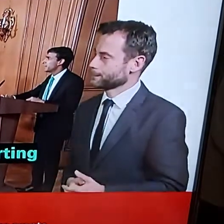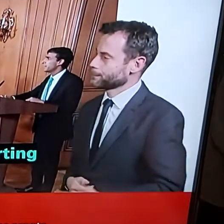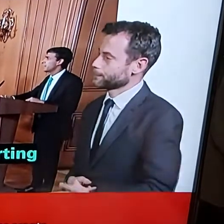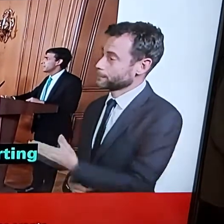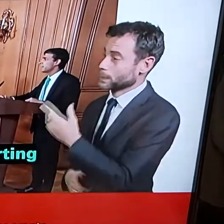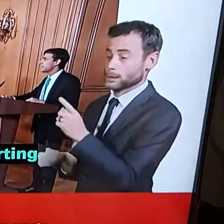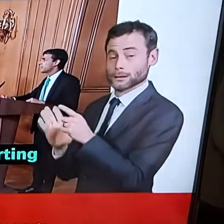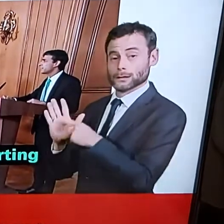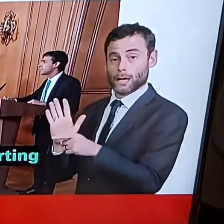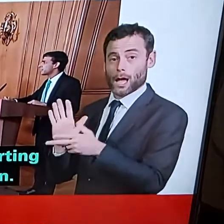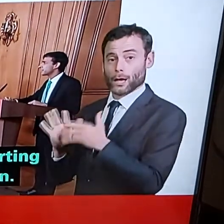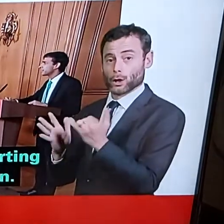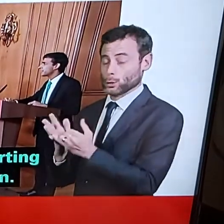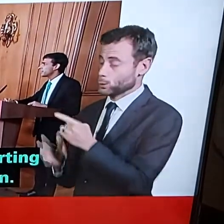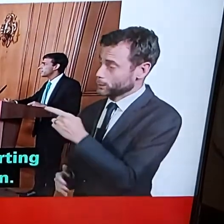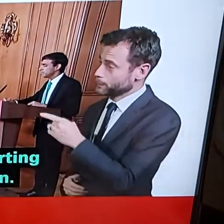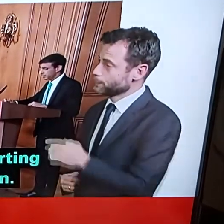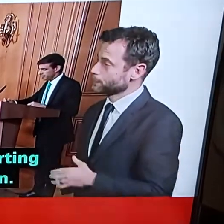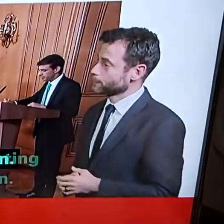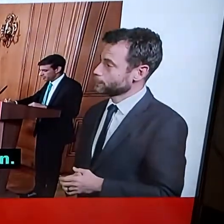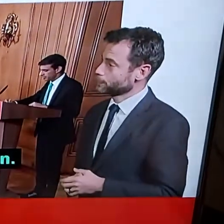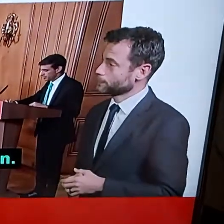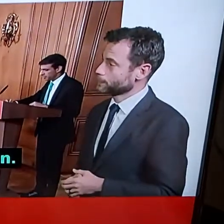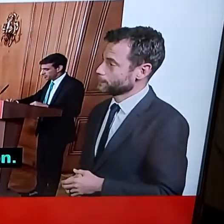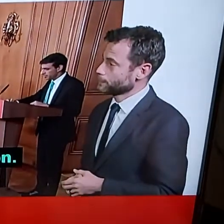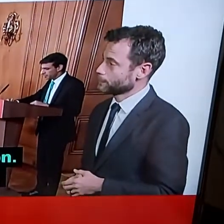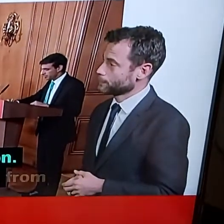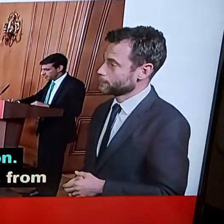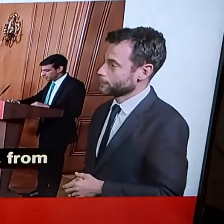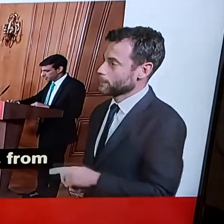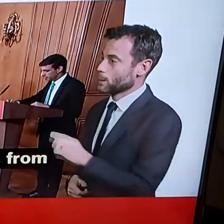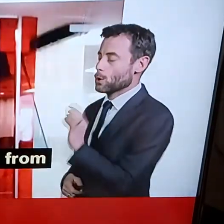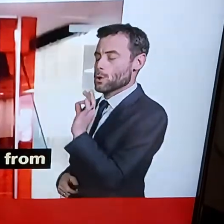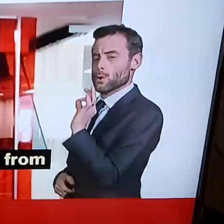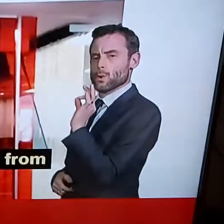from Sky? Thank you, Chancellor. A question for you on your